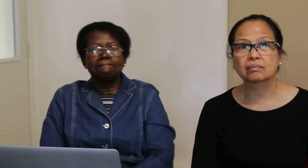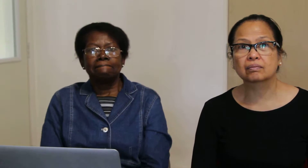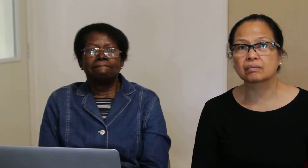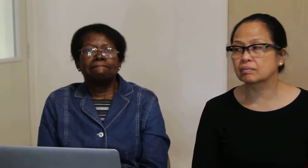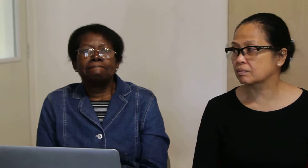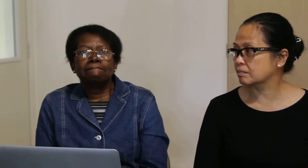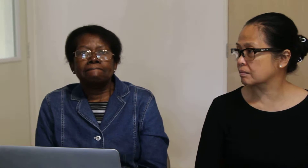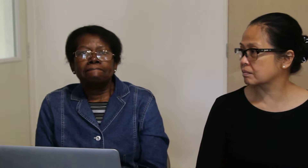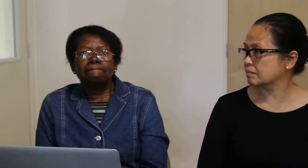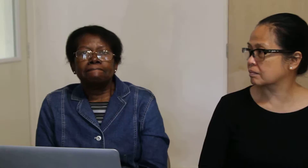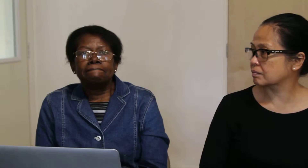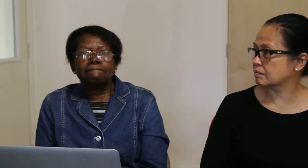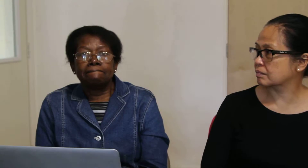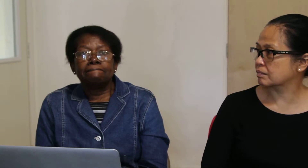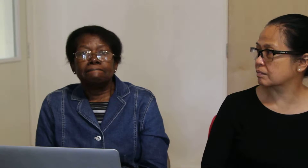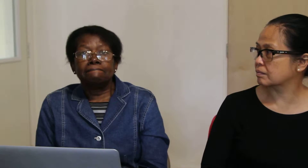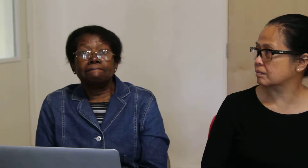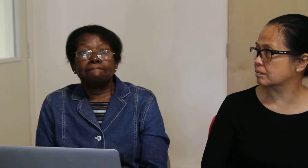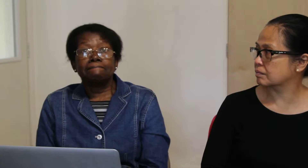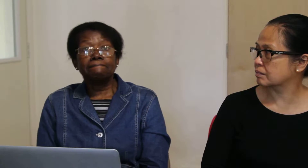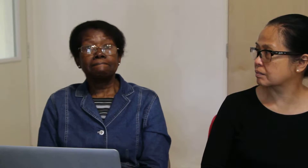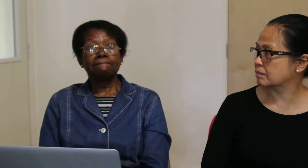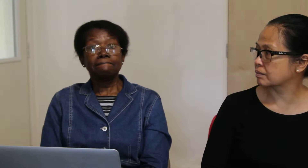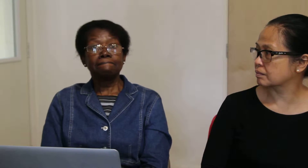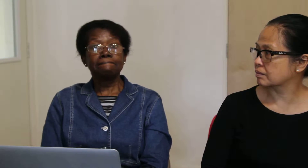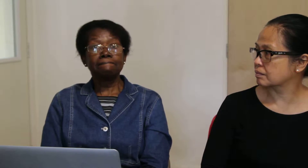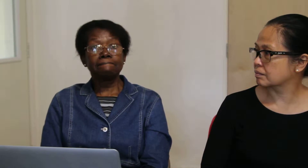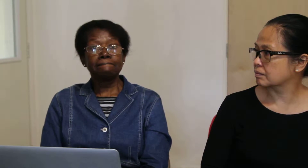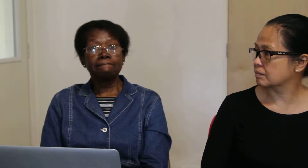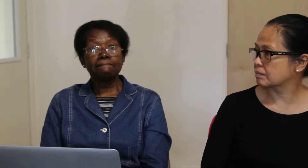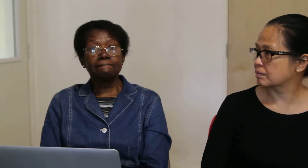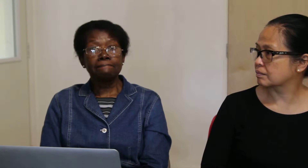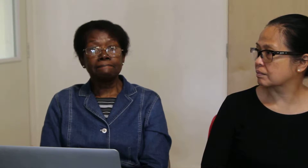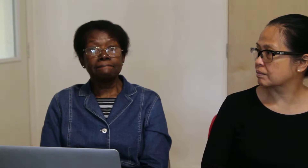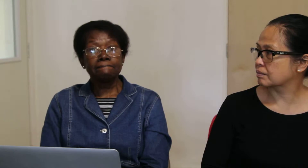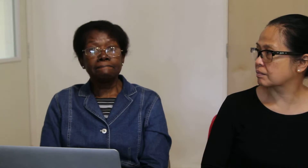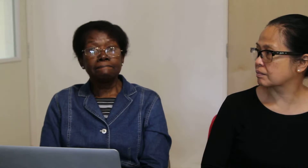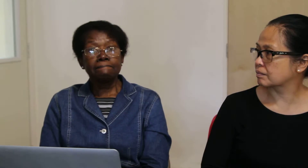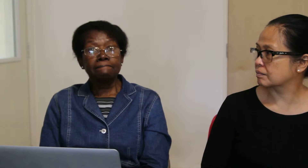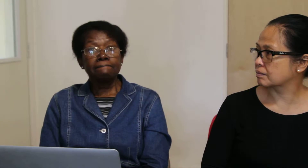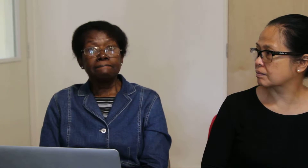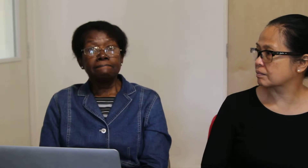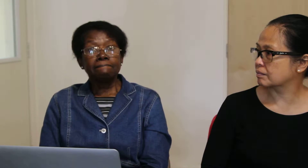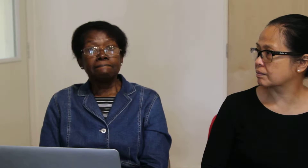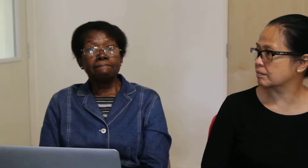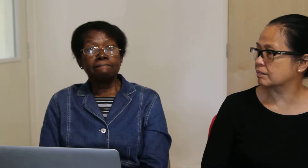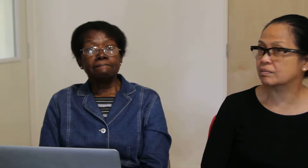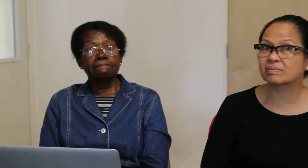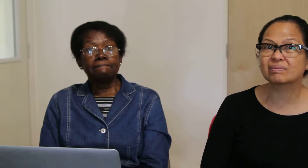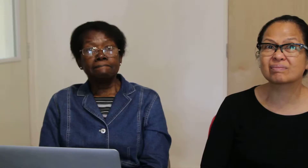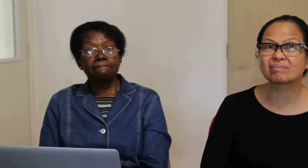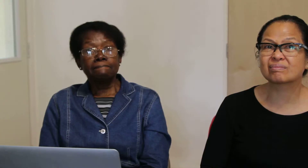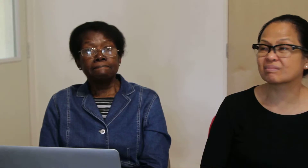Do they have one sign for that? Do they have one sign to talk about all the different things, or